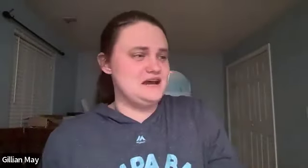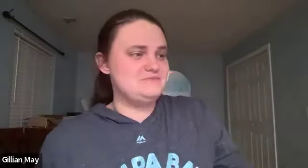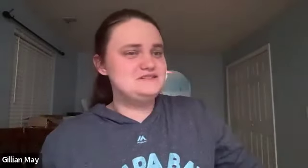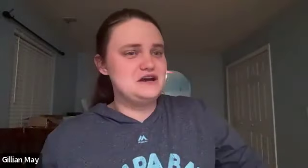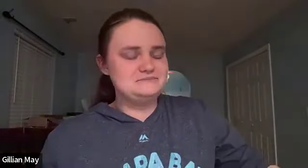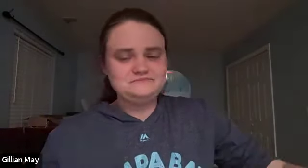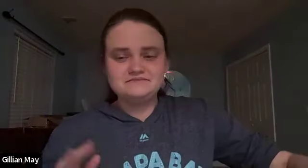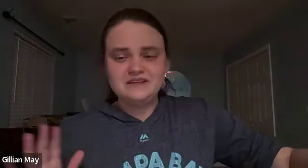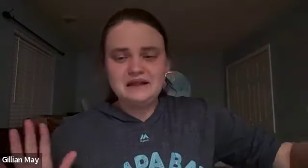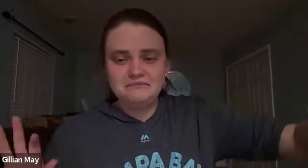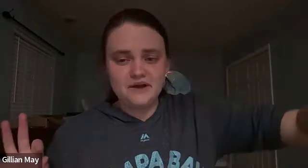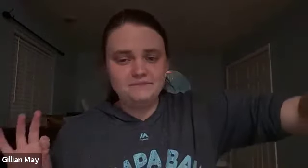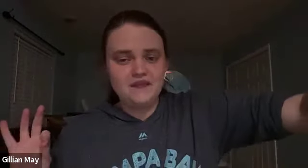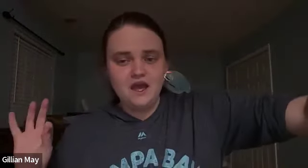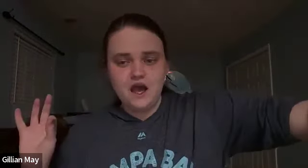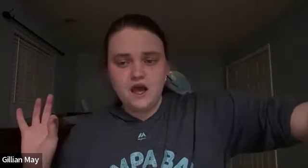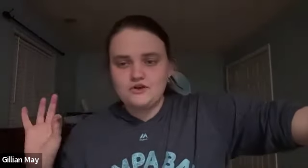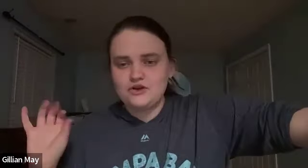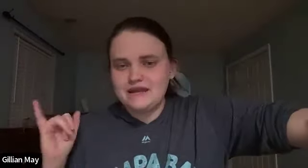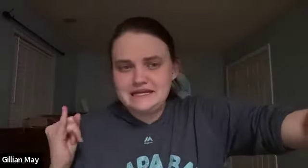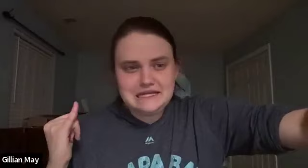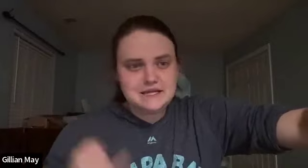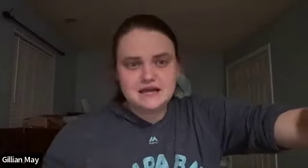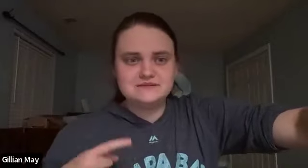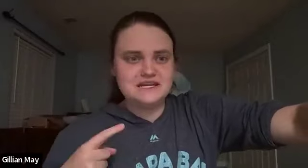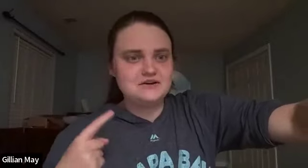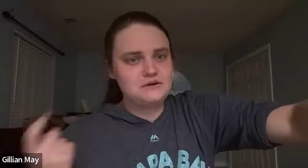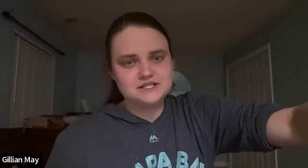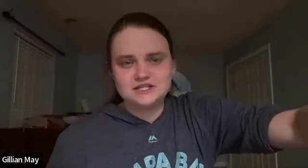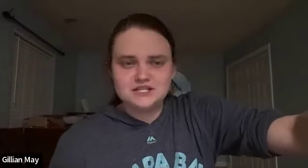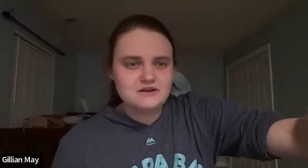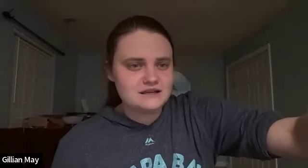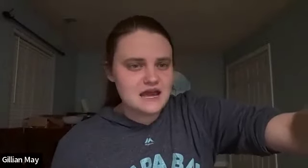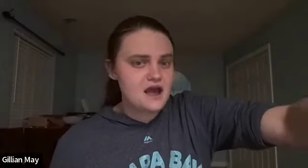time. So, but are there any last minute questions you guys have?